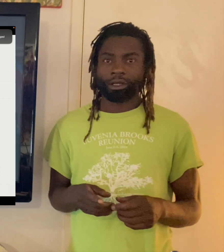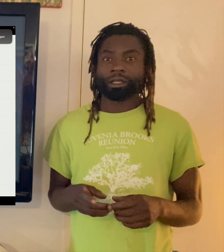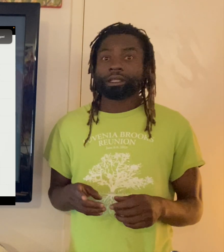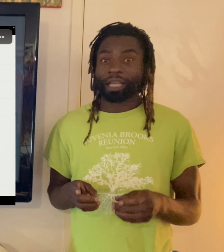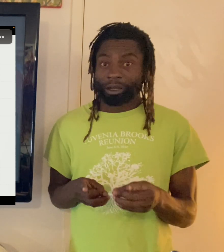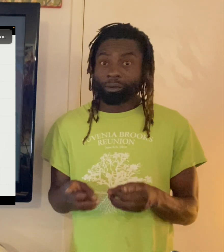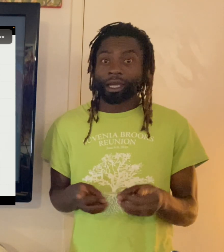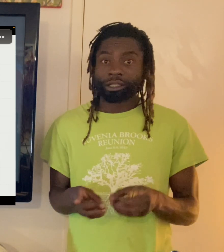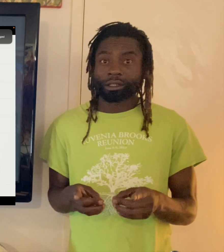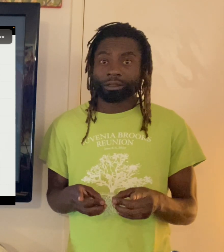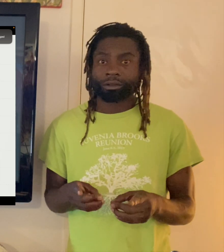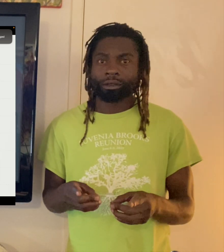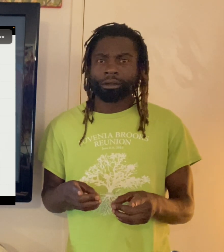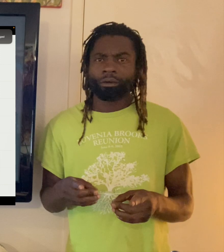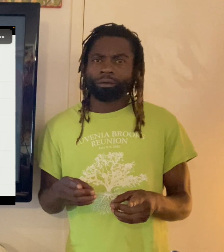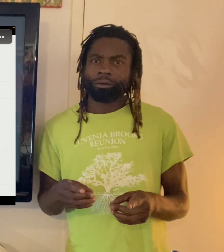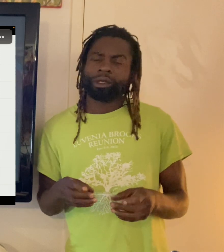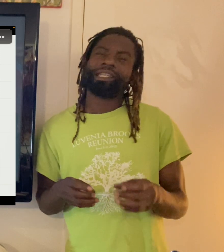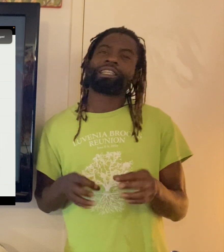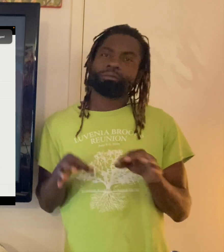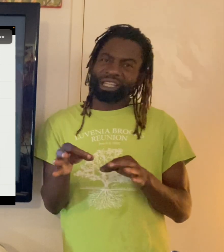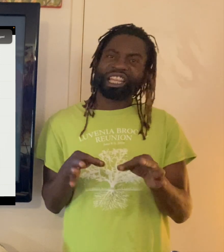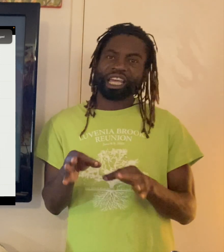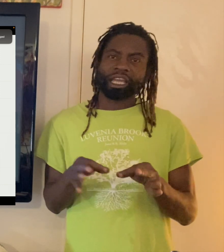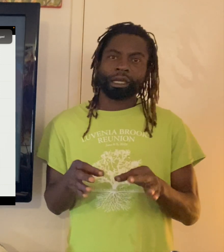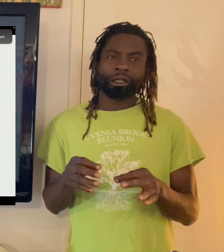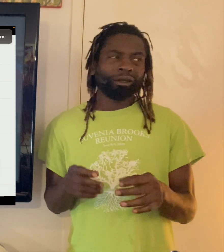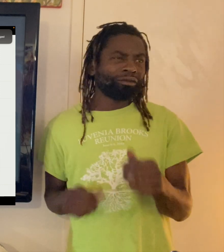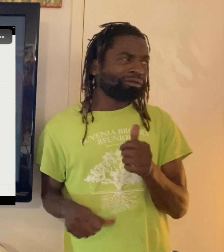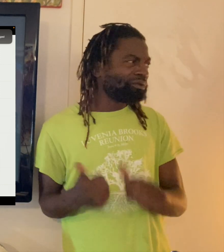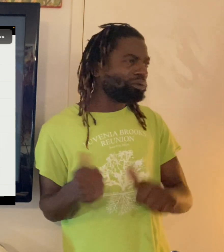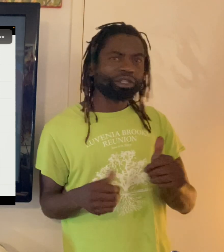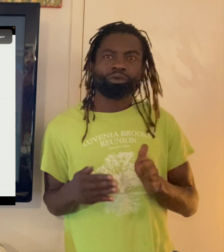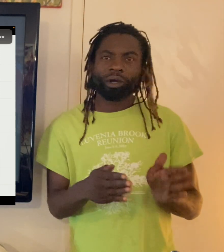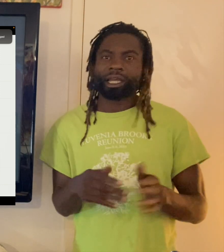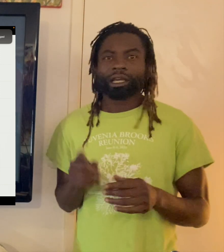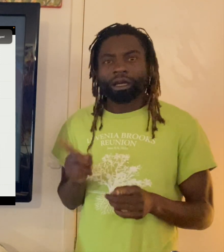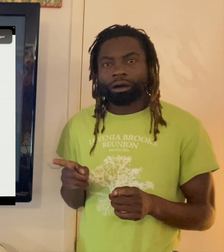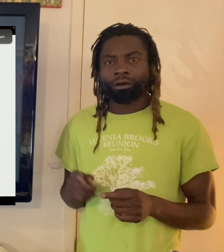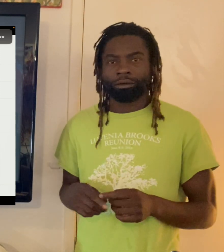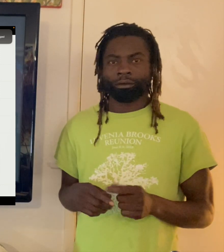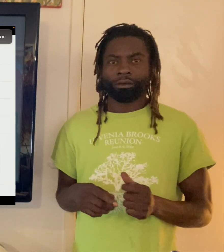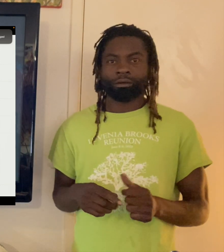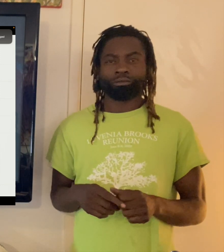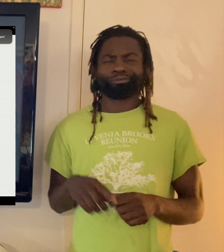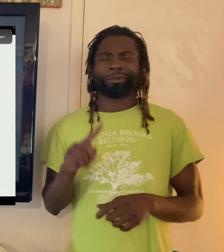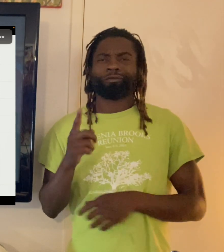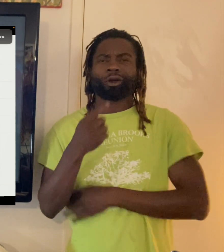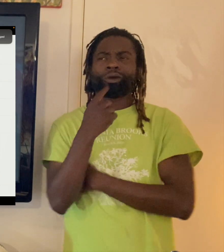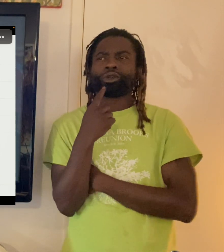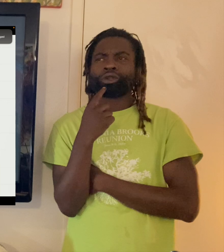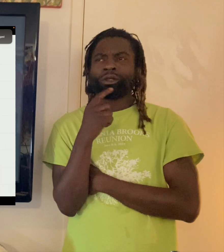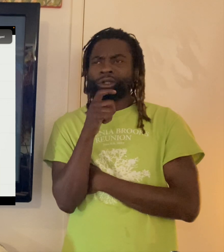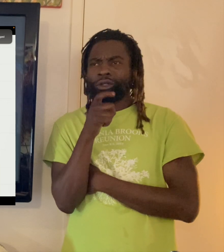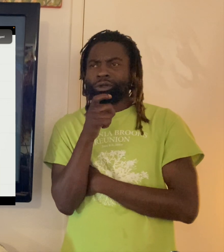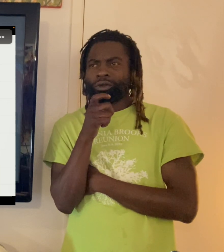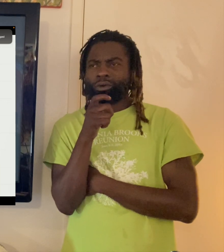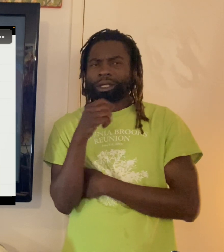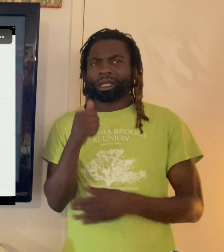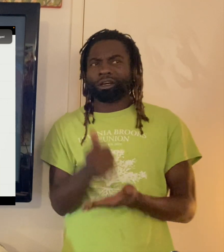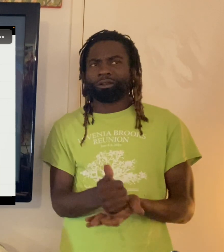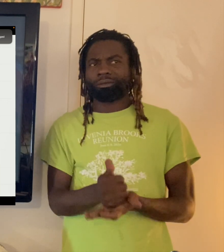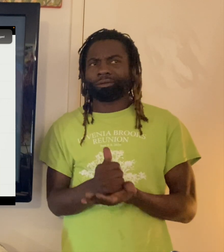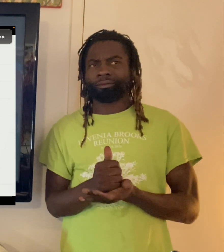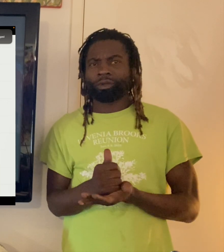voice which way to go. So first, we need something to give directions to. Oh,